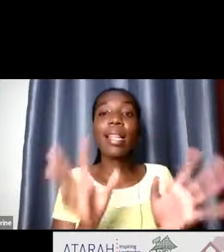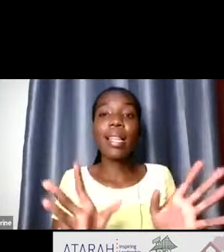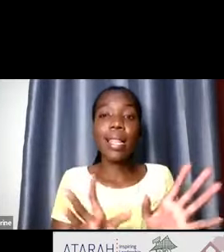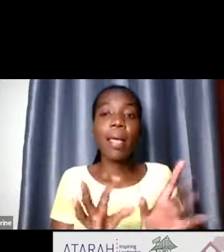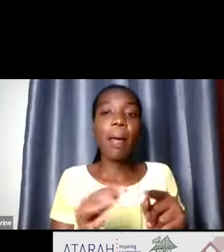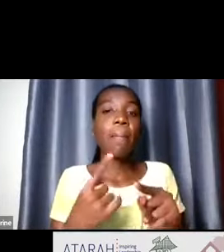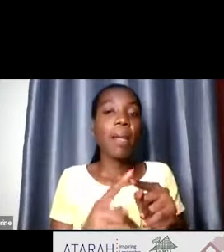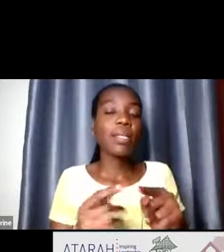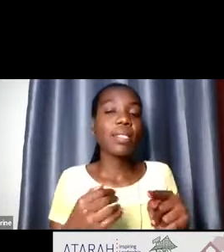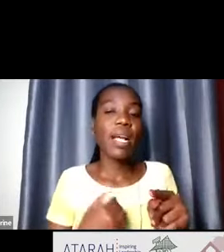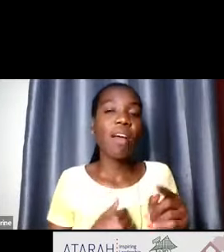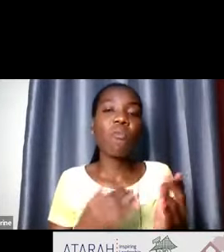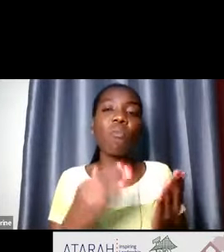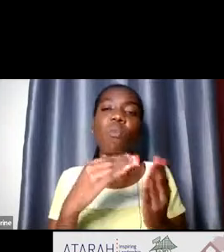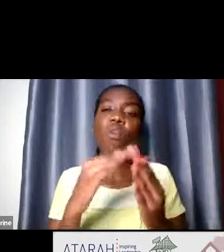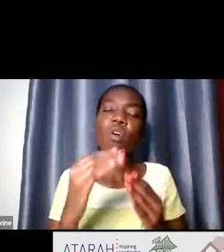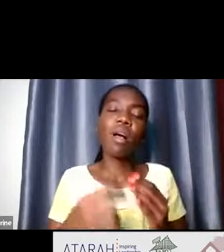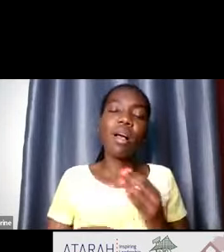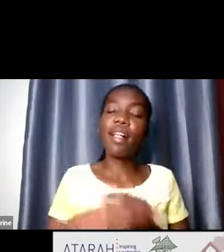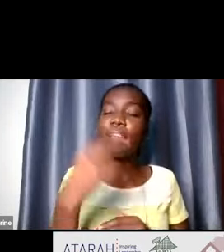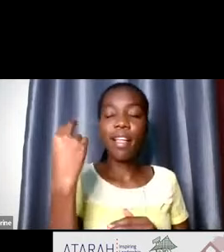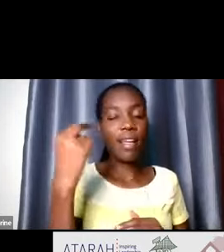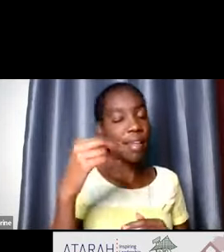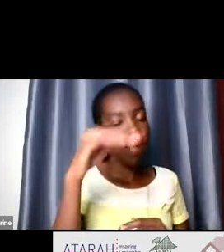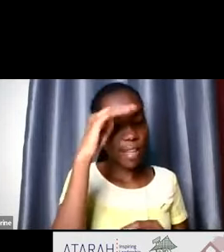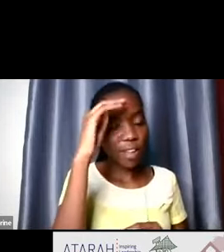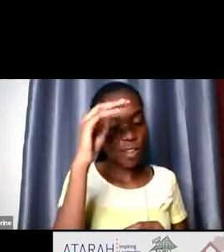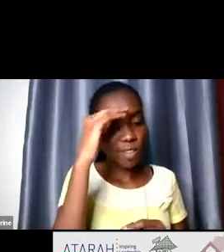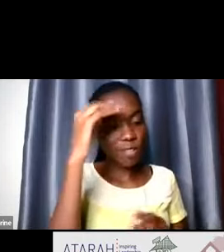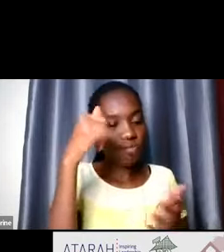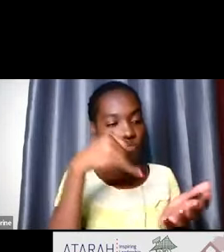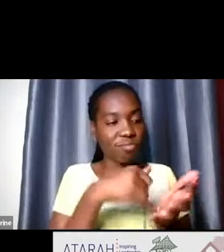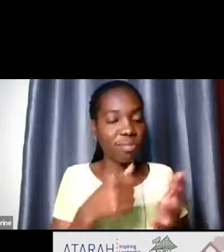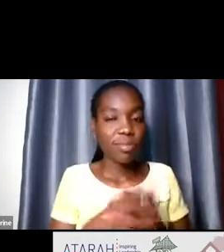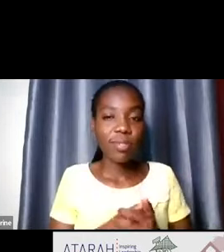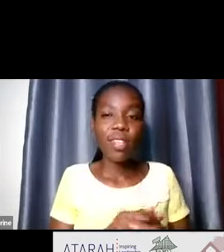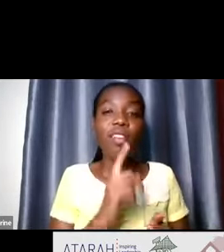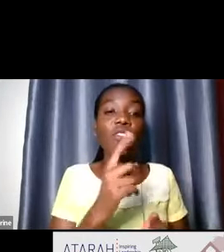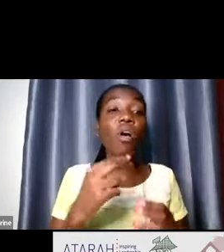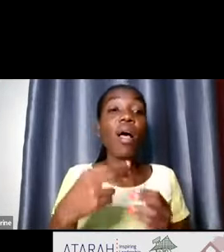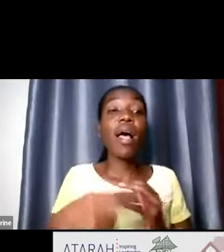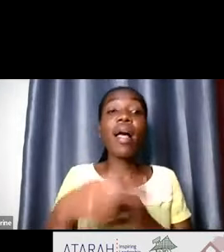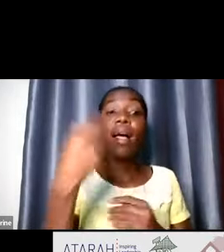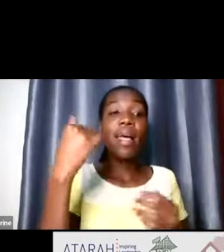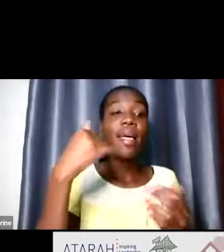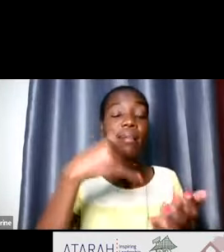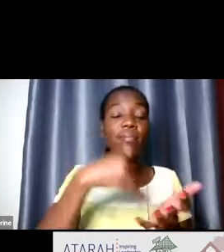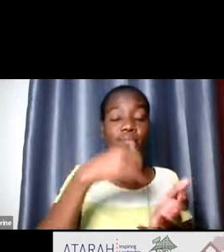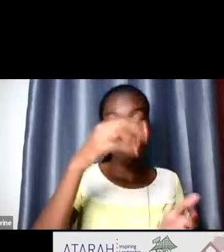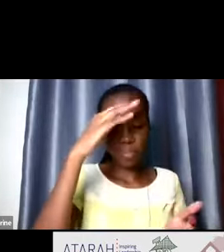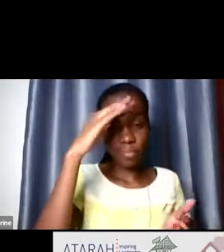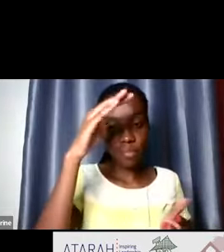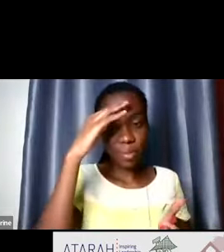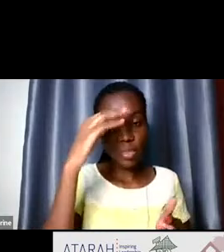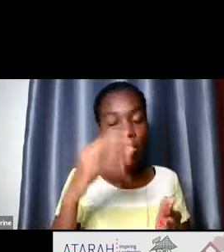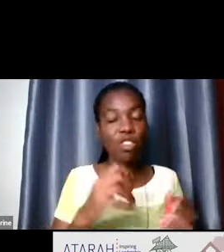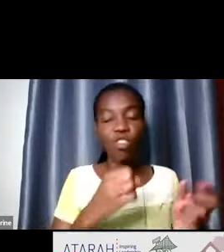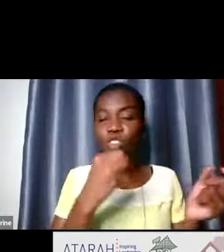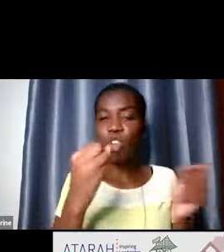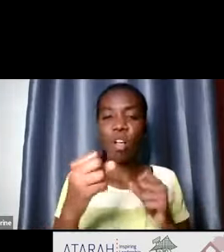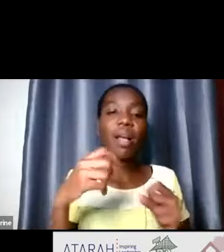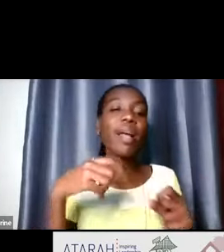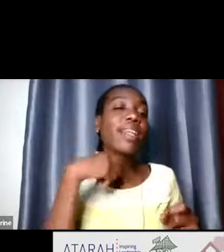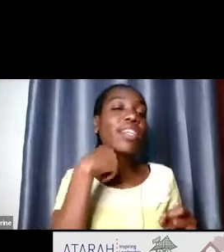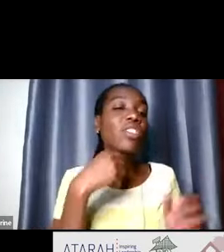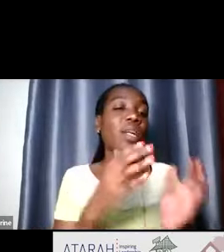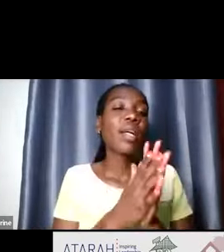a much higher alcohol content. The higher the alcohol content, the stronger the addiction, the more